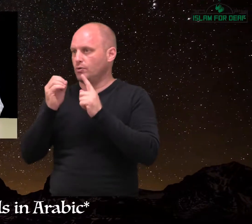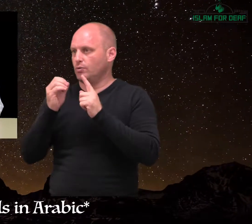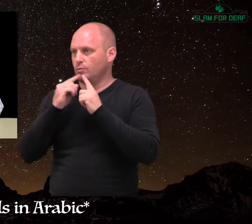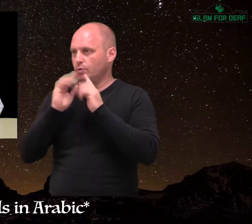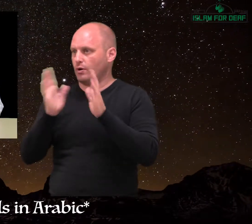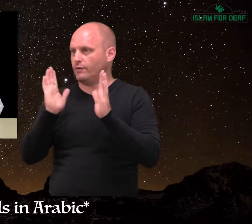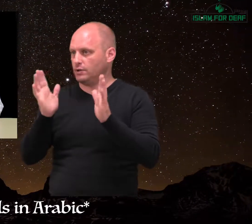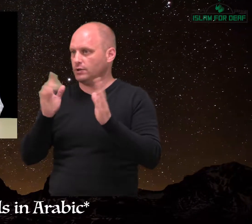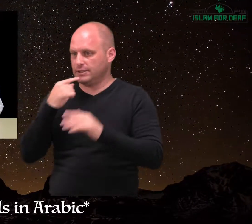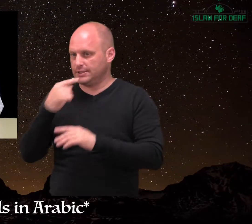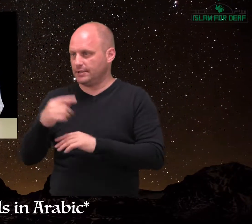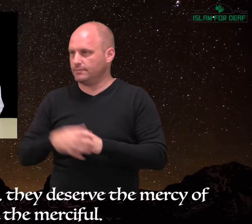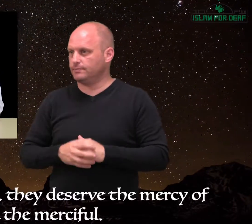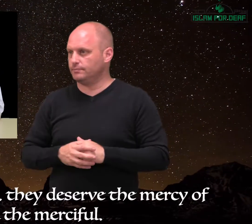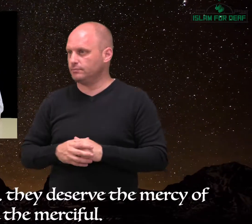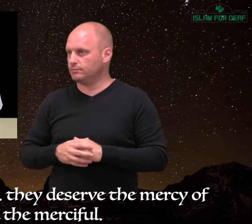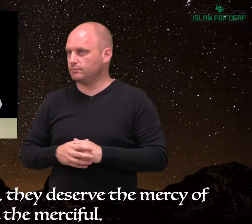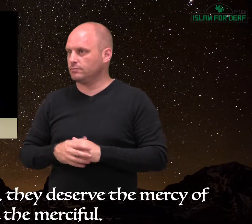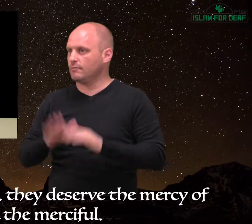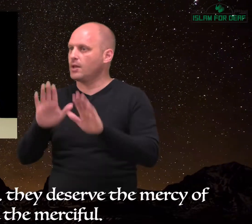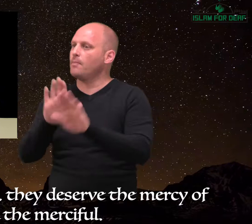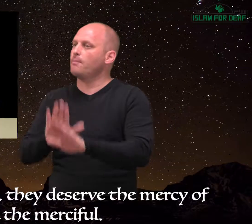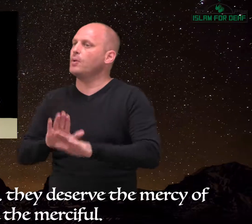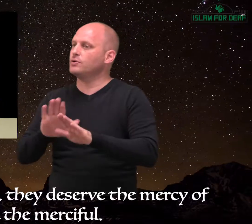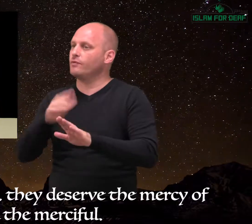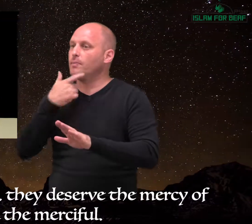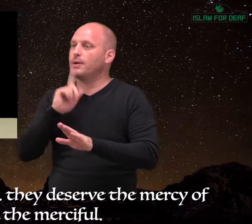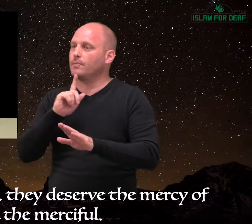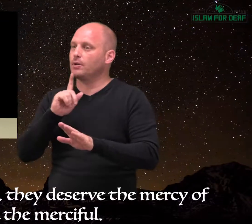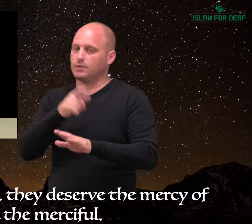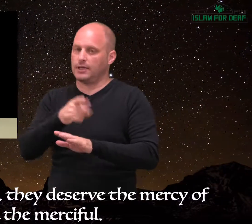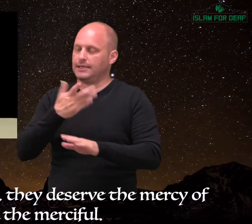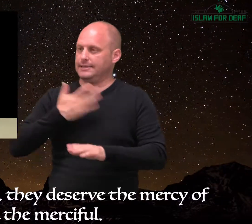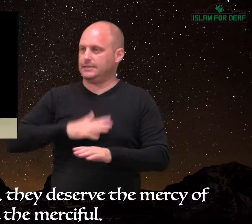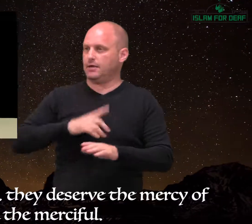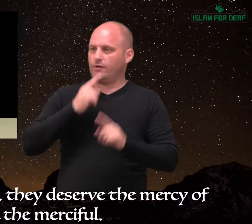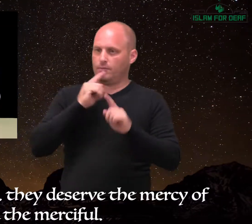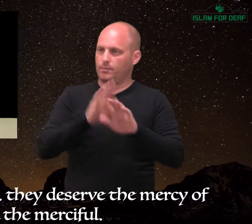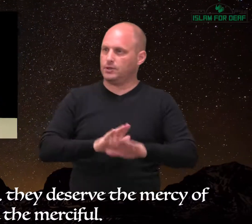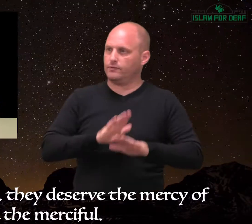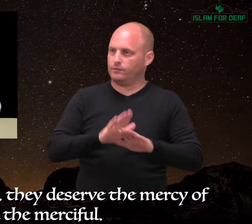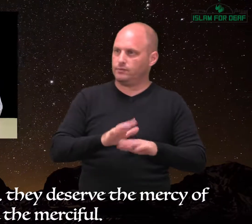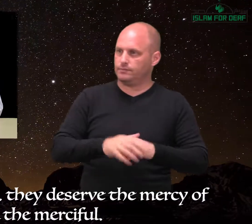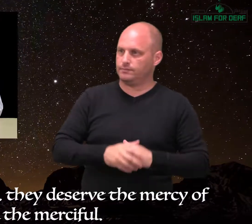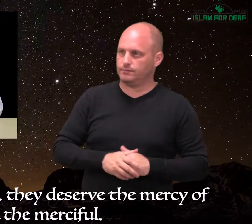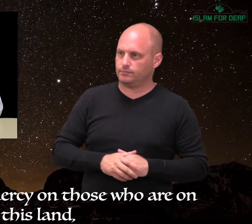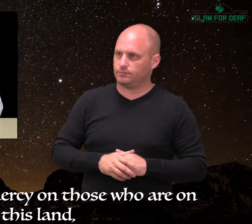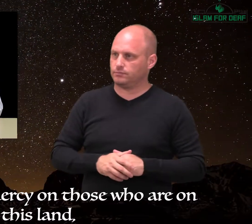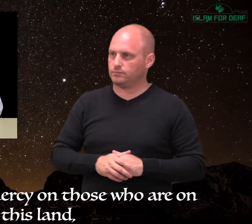people, they deserve the mercy of the most merciful.